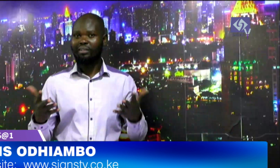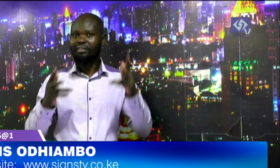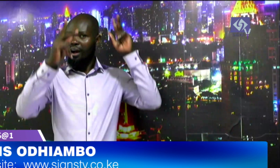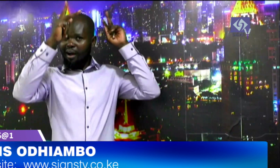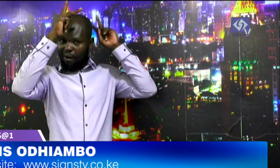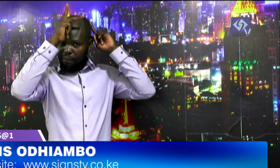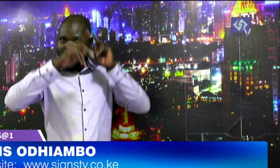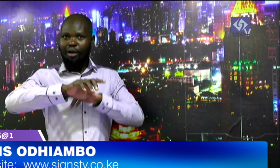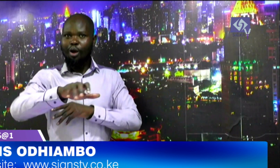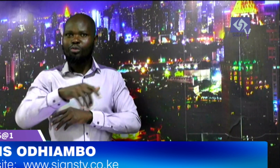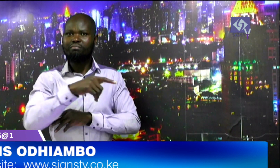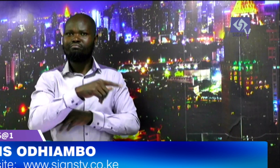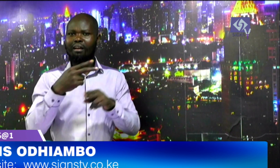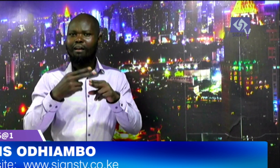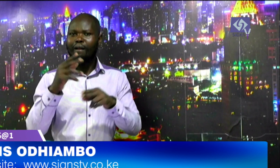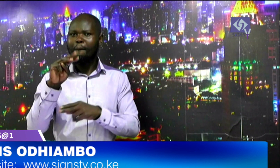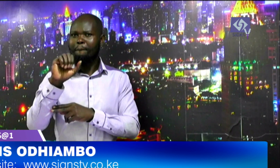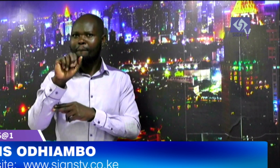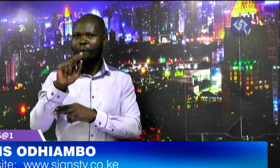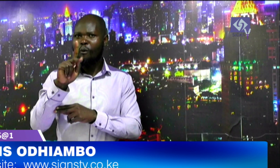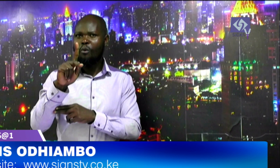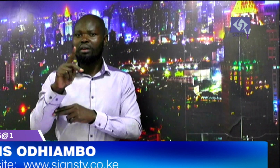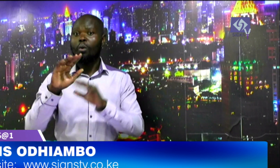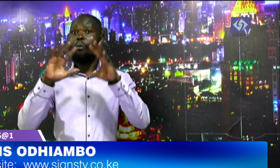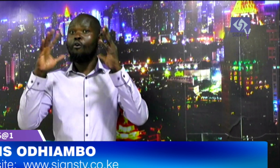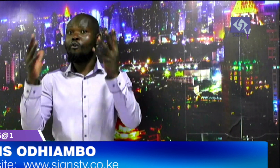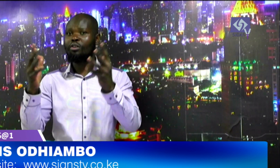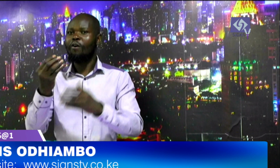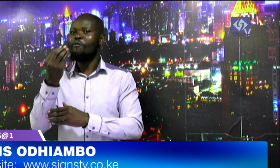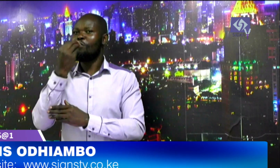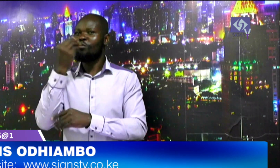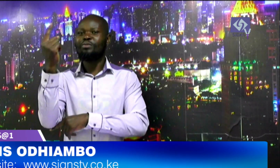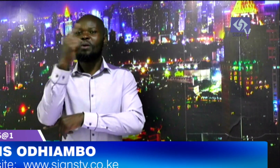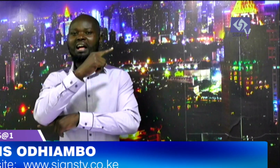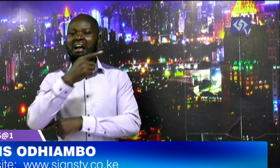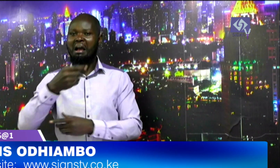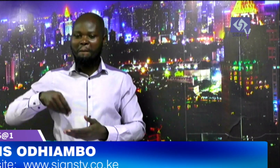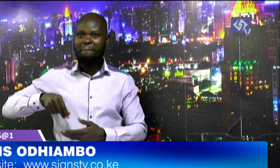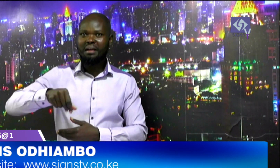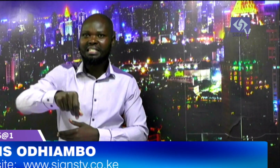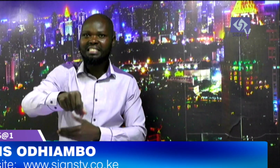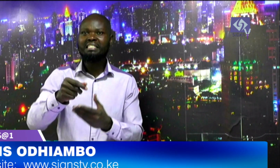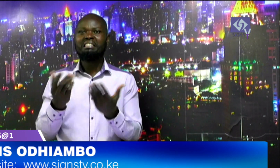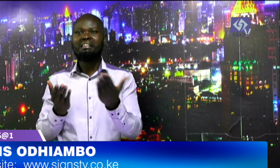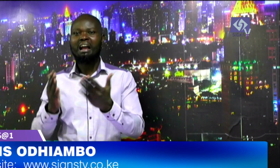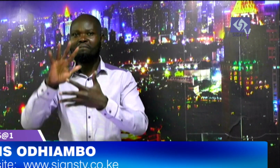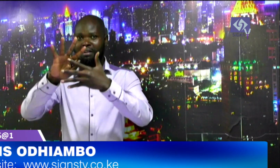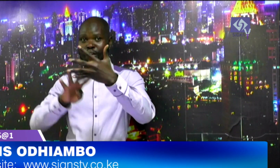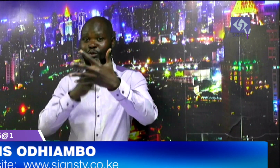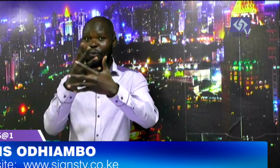On to our final news updates. The Kakamega County marks World Food Day where Seed Savers